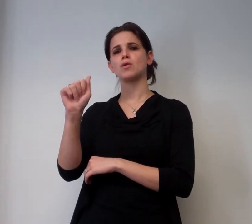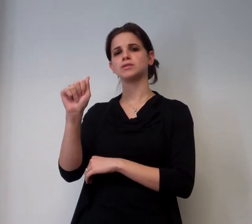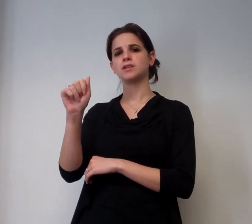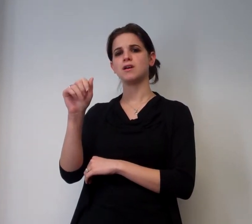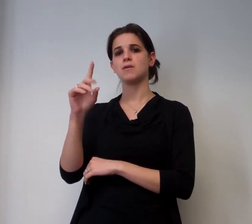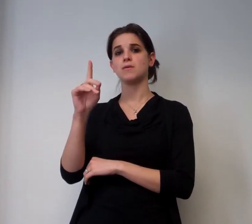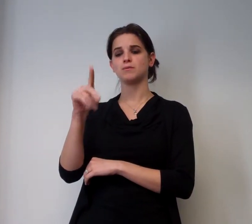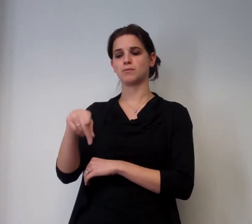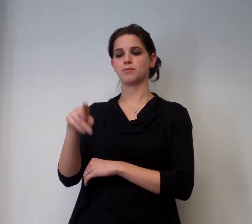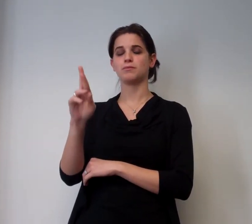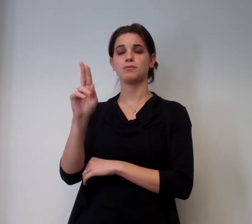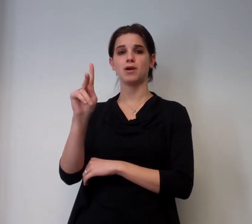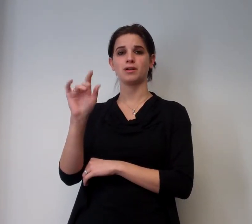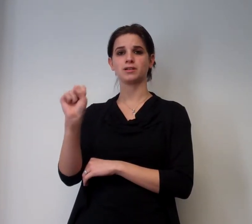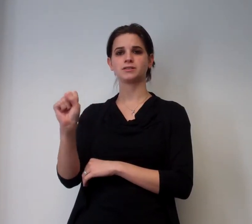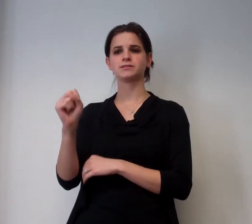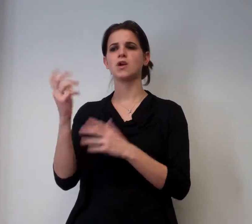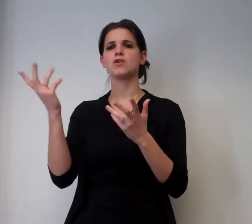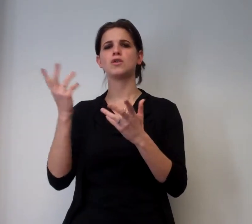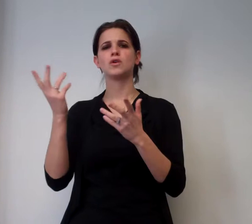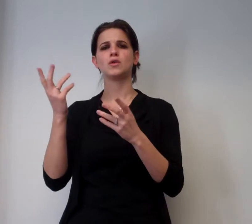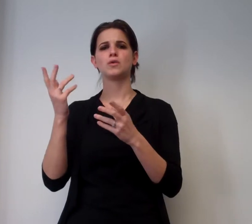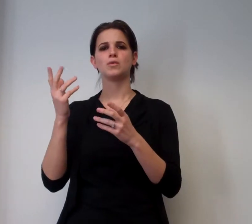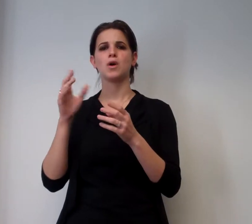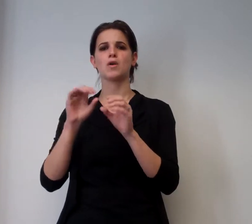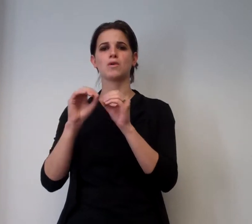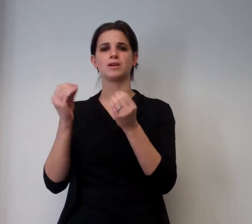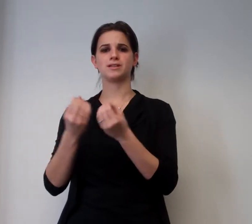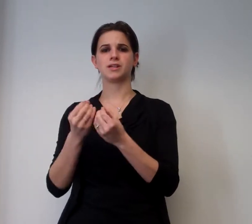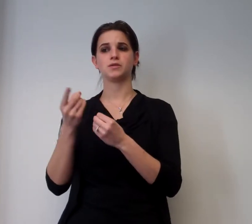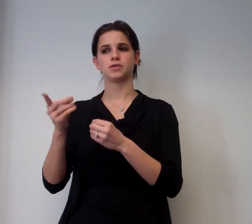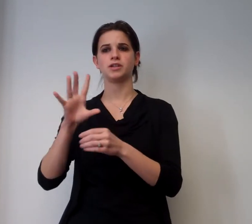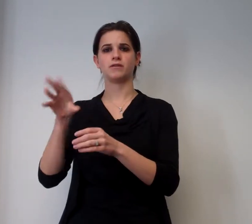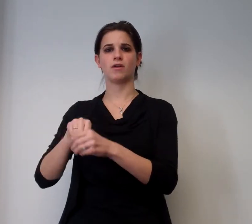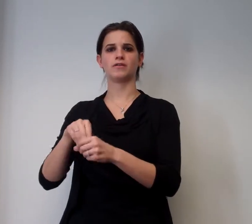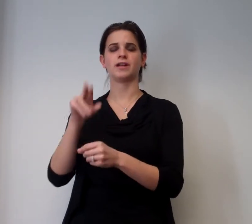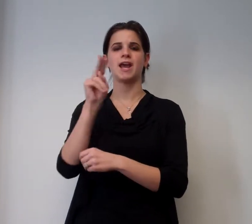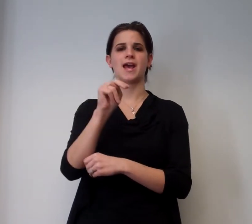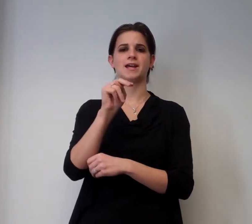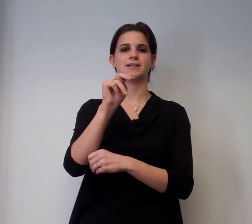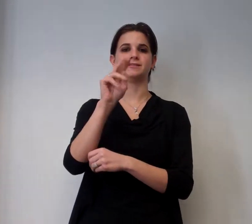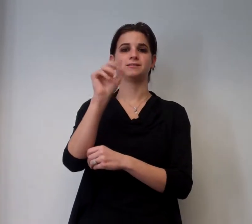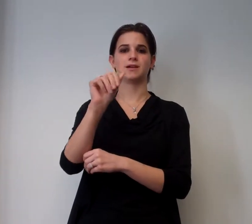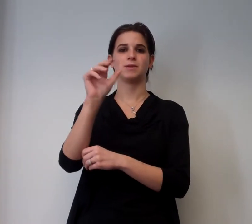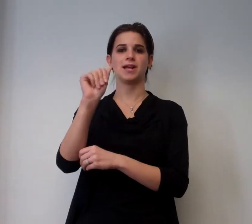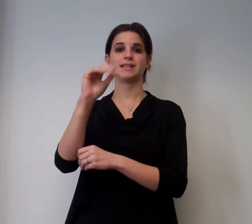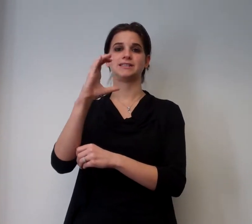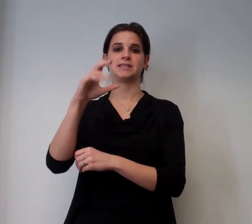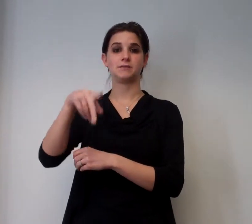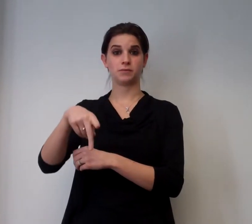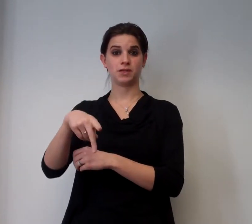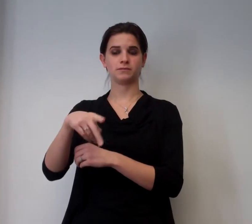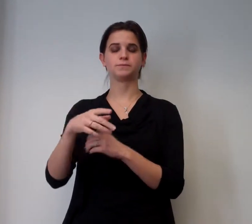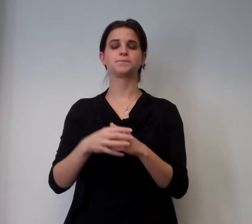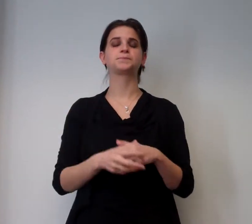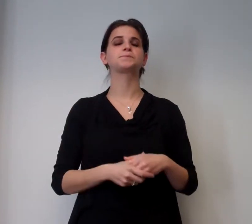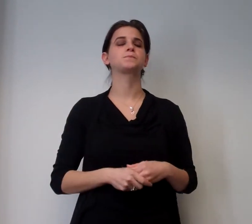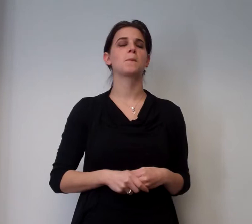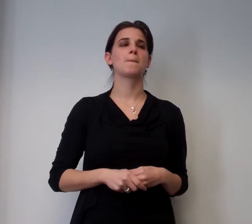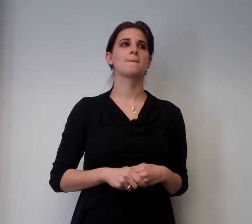What organization was she a member of? NAACP? Yeah, she was a member of the NAACP, good. And she